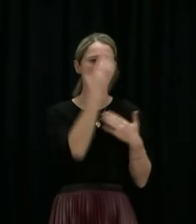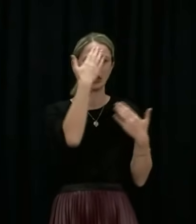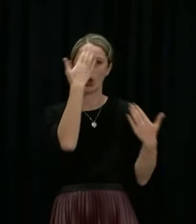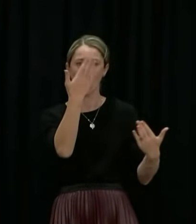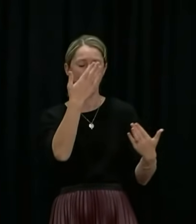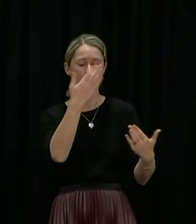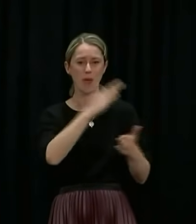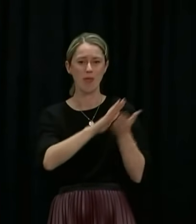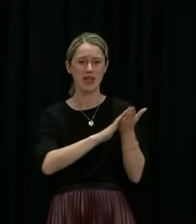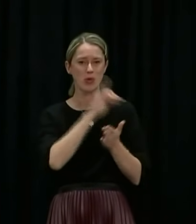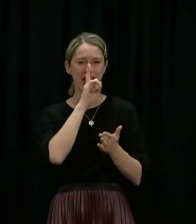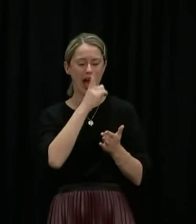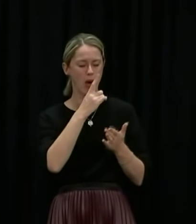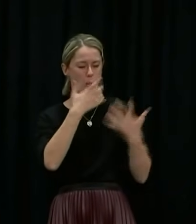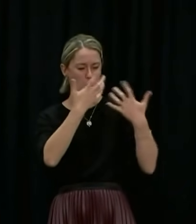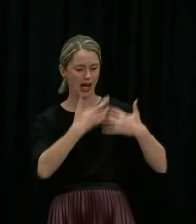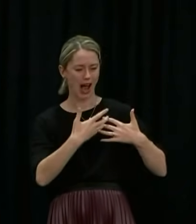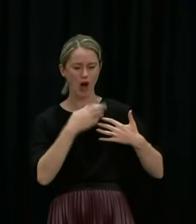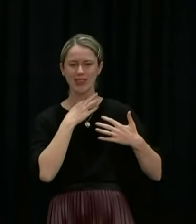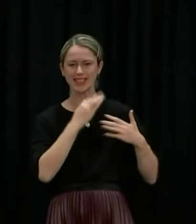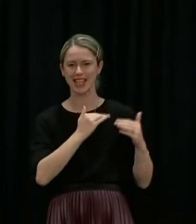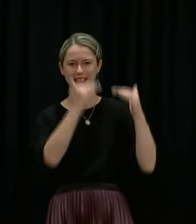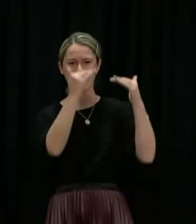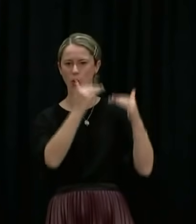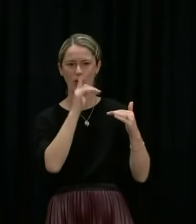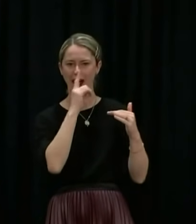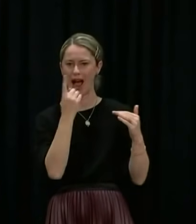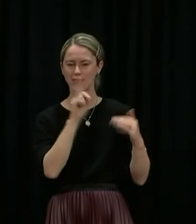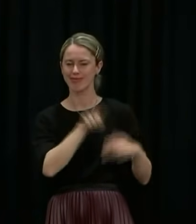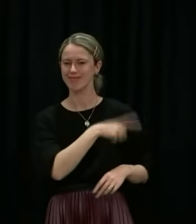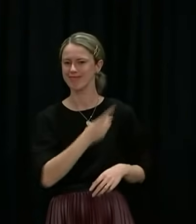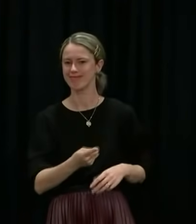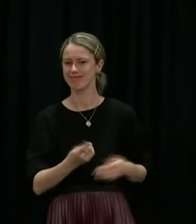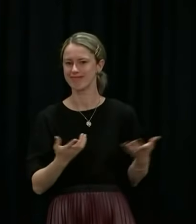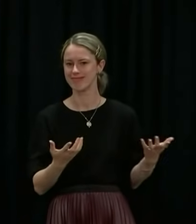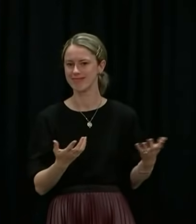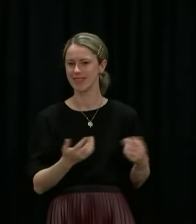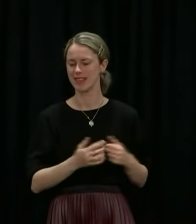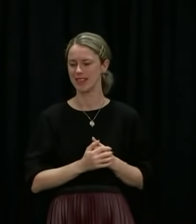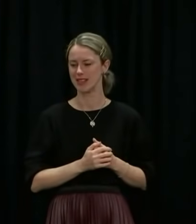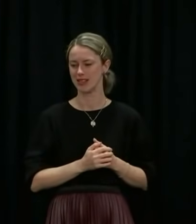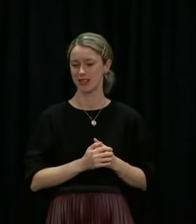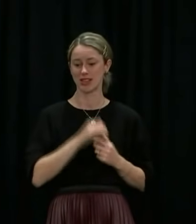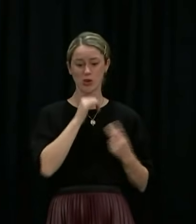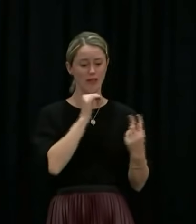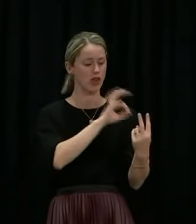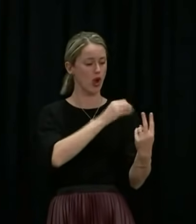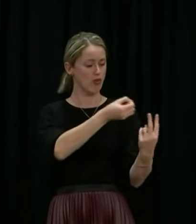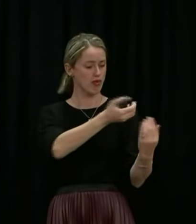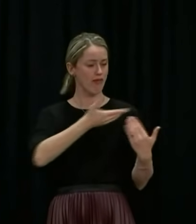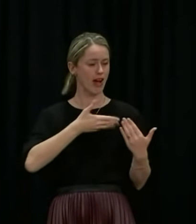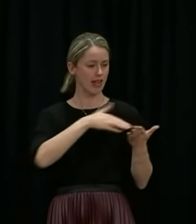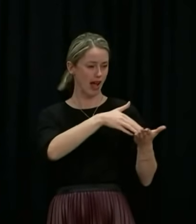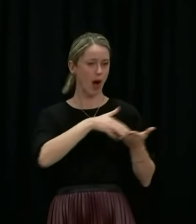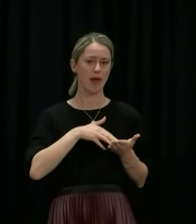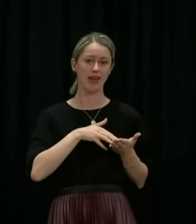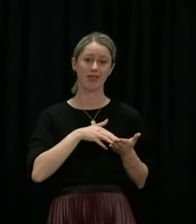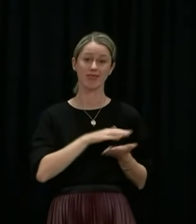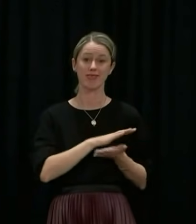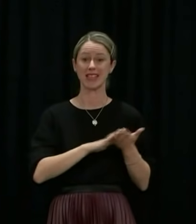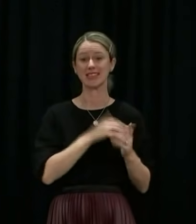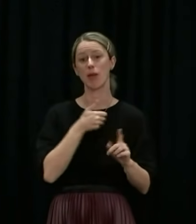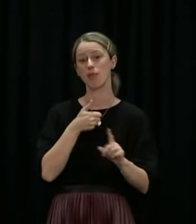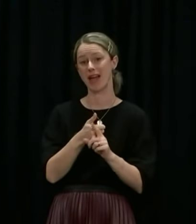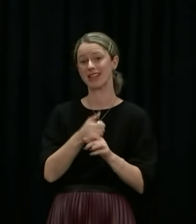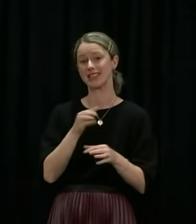difficult to identify what the level of risk there is. And so, ultimately by not providing information, yes, that does have an